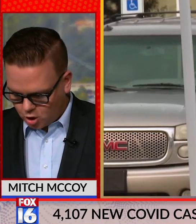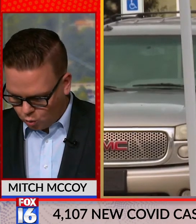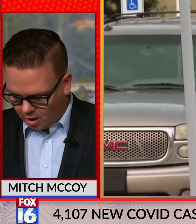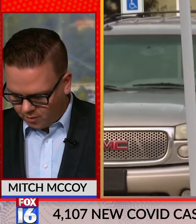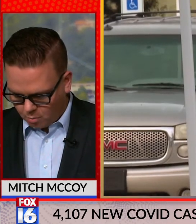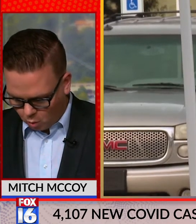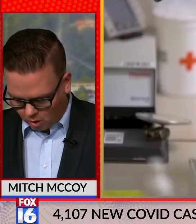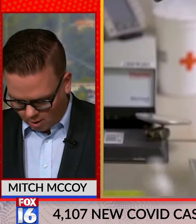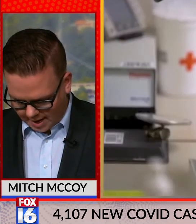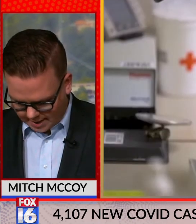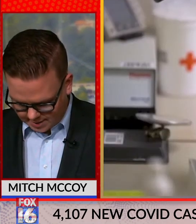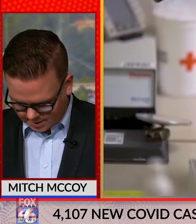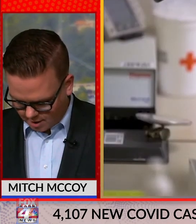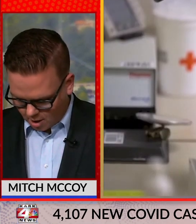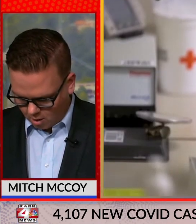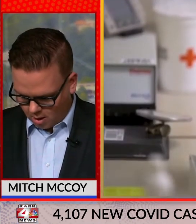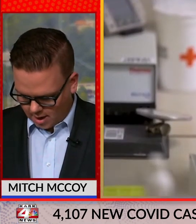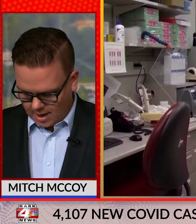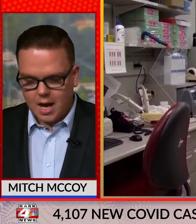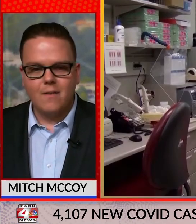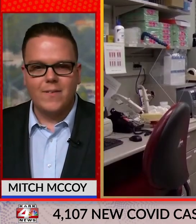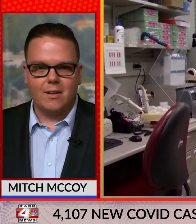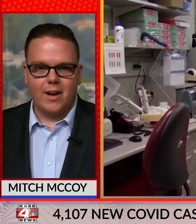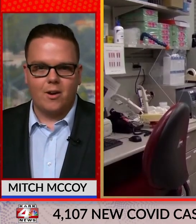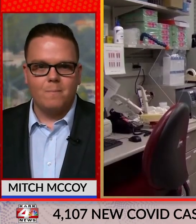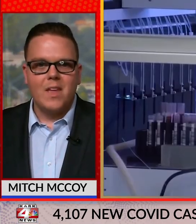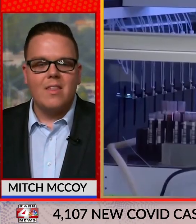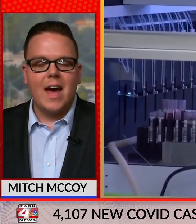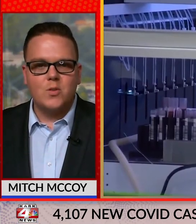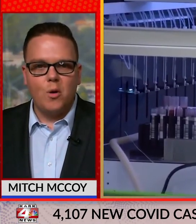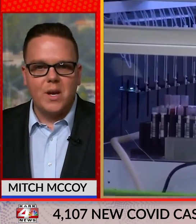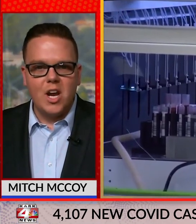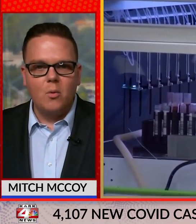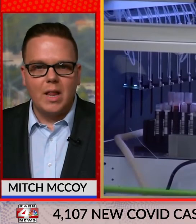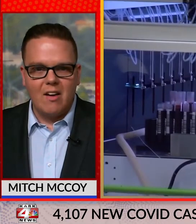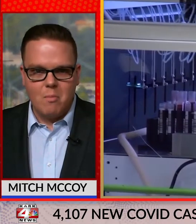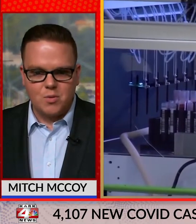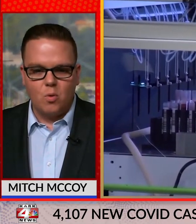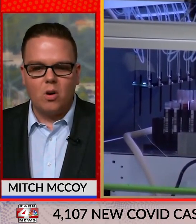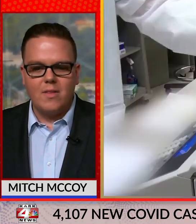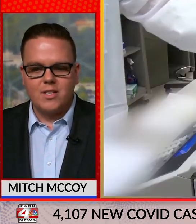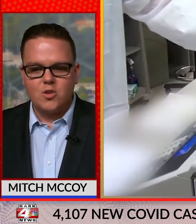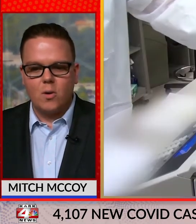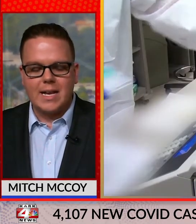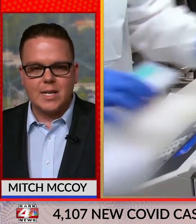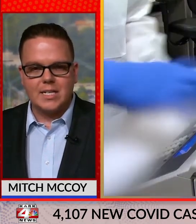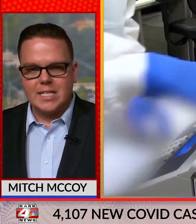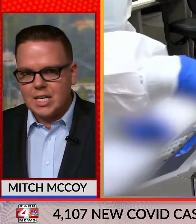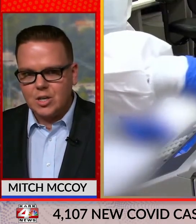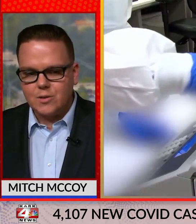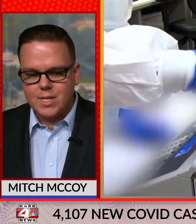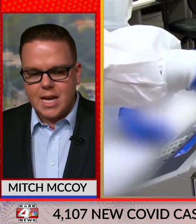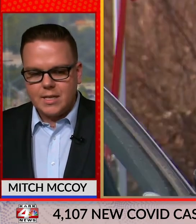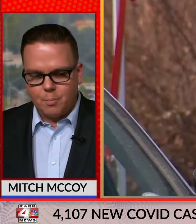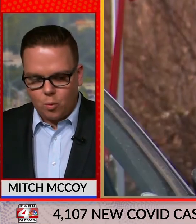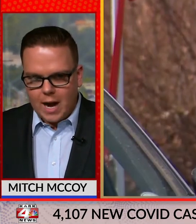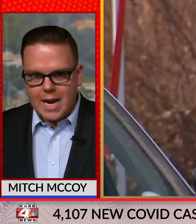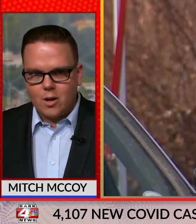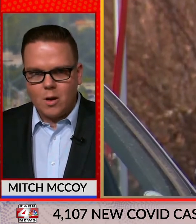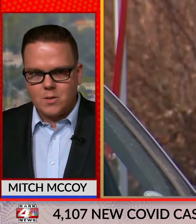with 12 more Arkansans on a ventilator. That is what we know. We'll have much more on this story as it continues